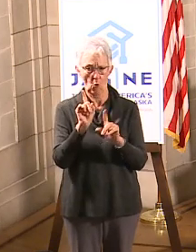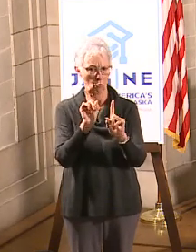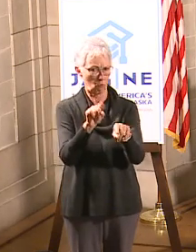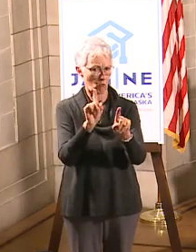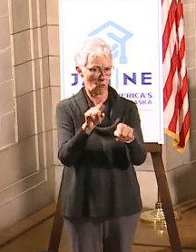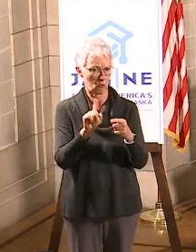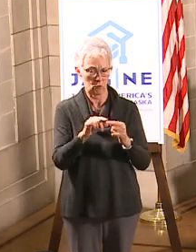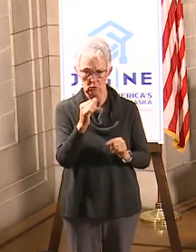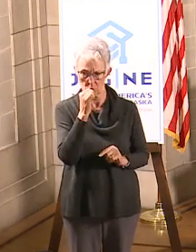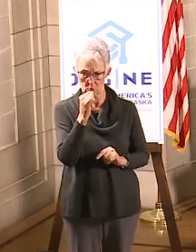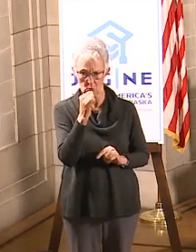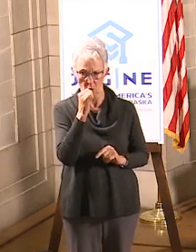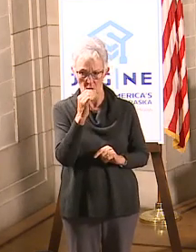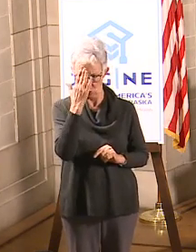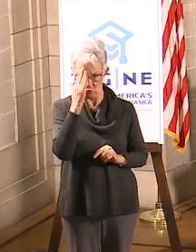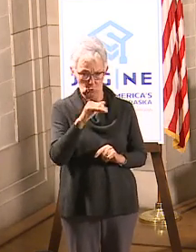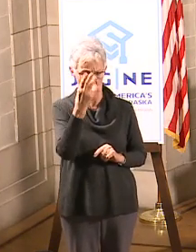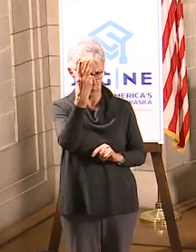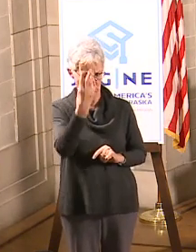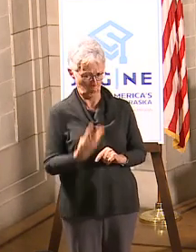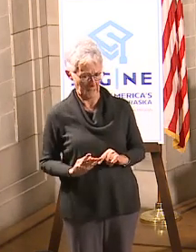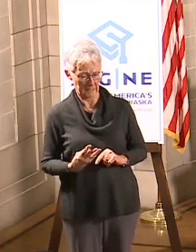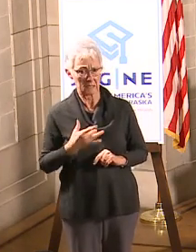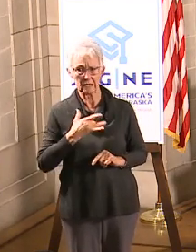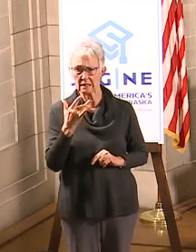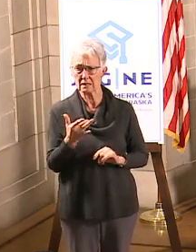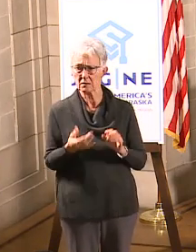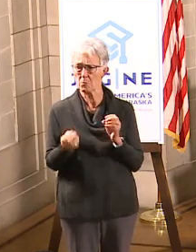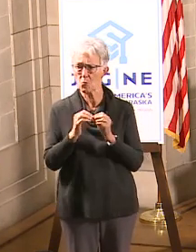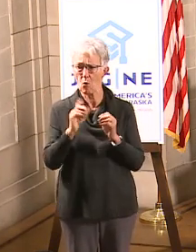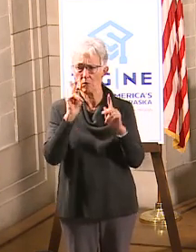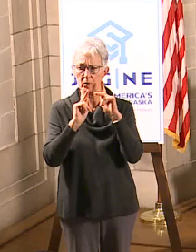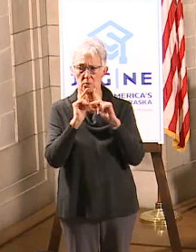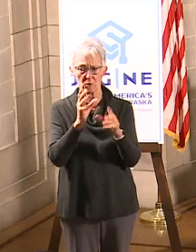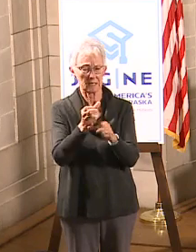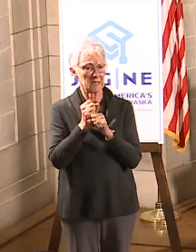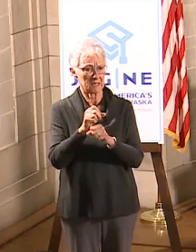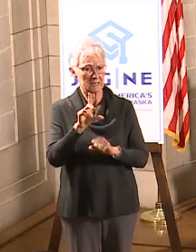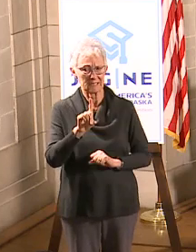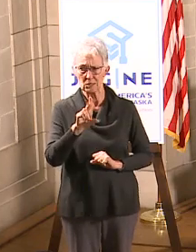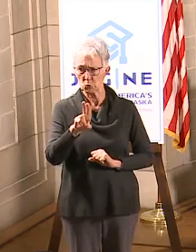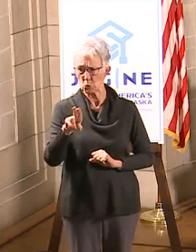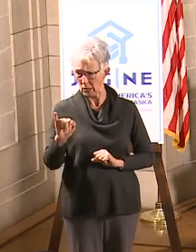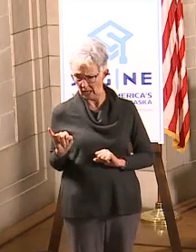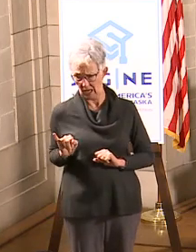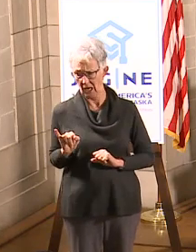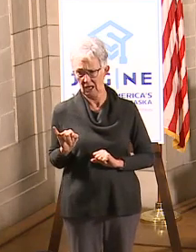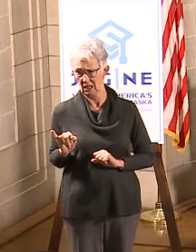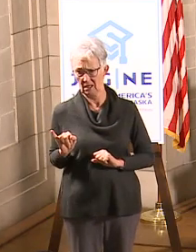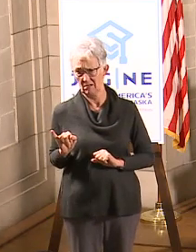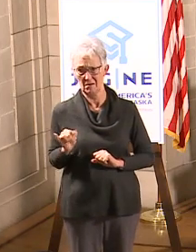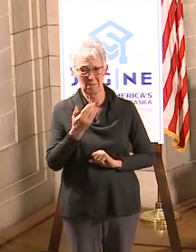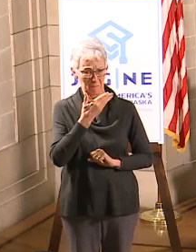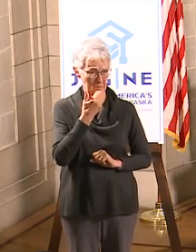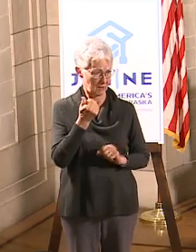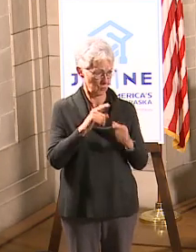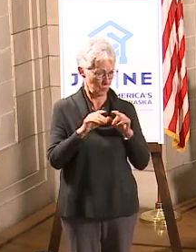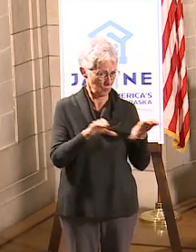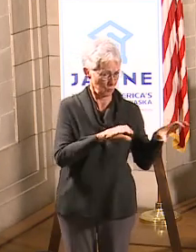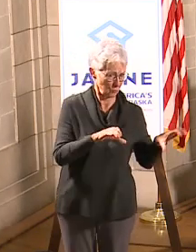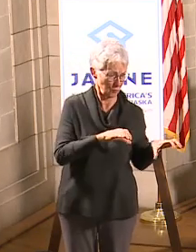Nebraska for DUIs. Please, folks, the best thing to do is actually don't go out to the bars on Wednesday